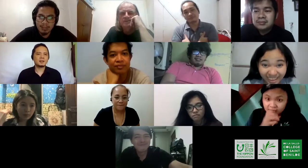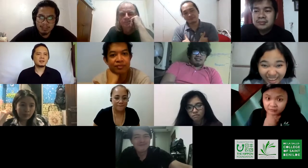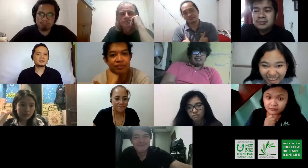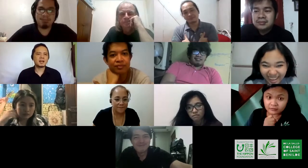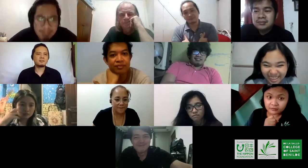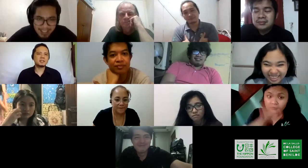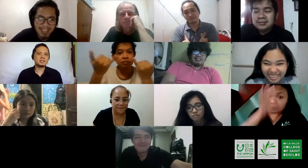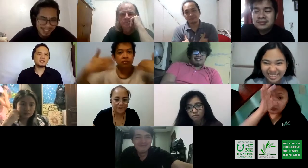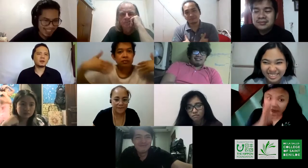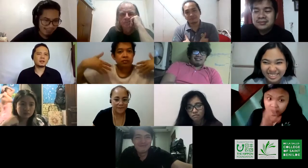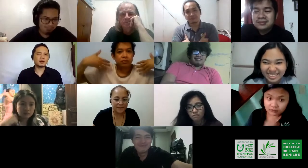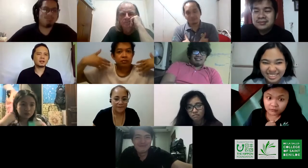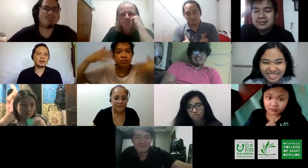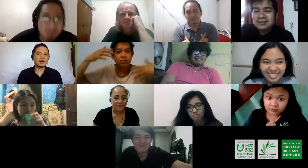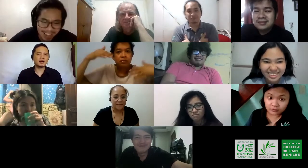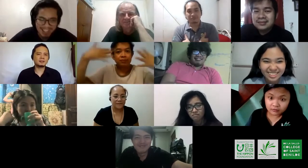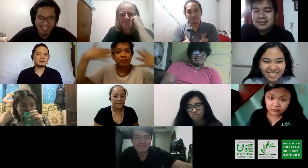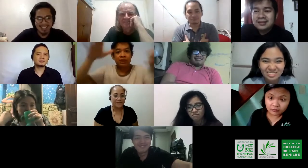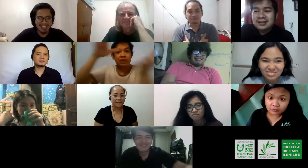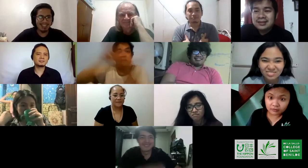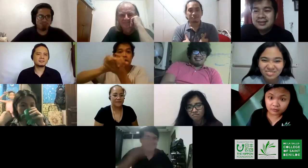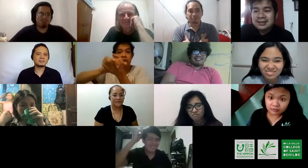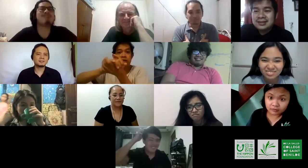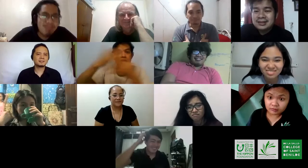Yeah. He's kind of an easygoing kind of guy.